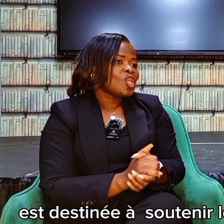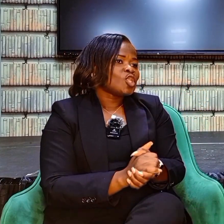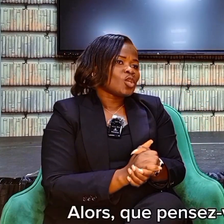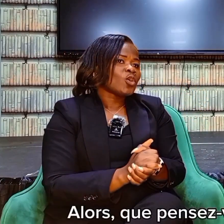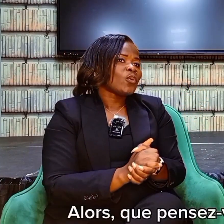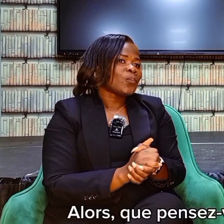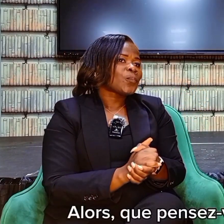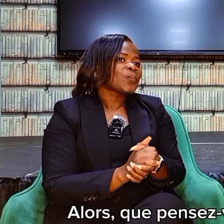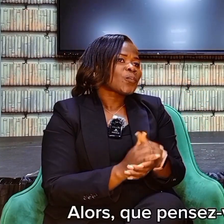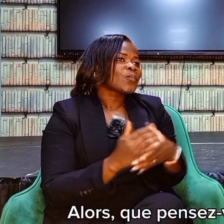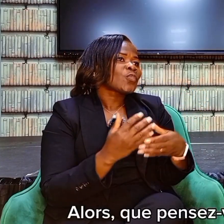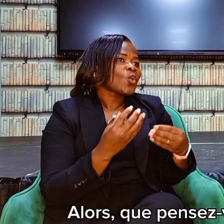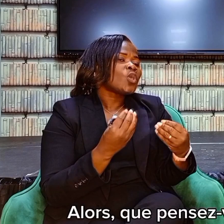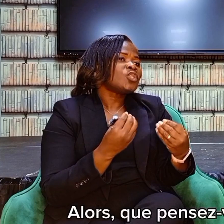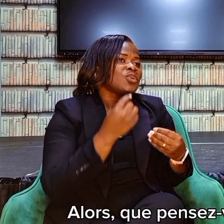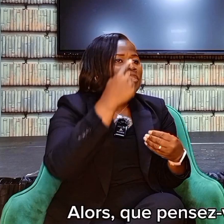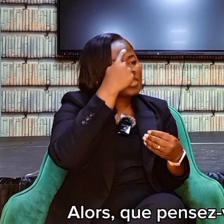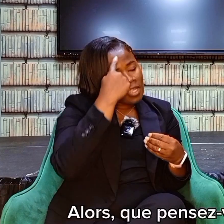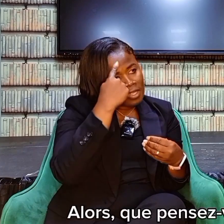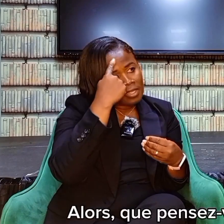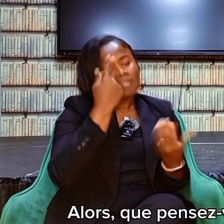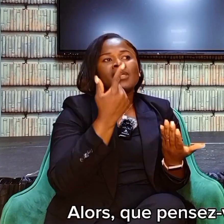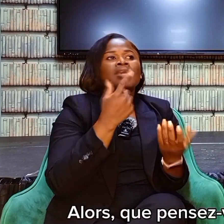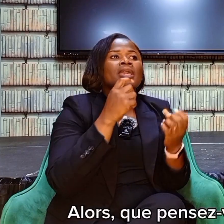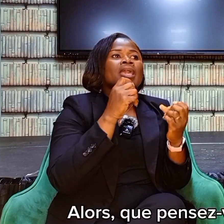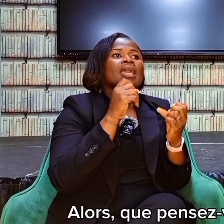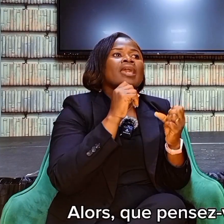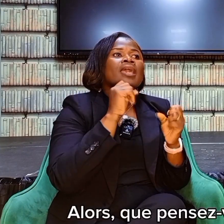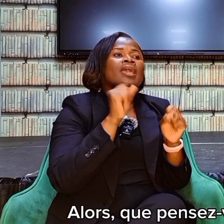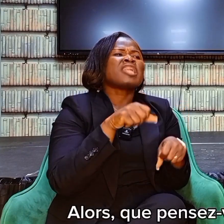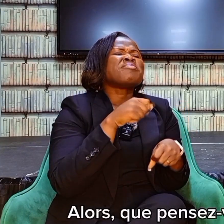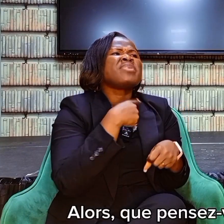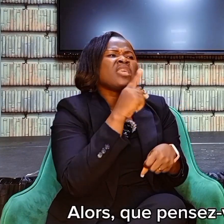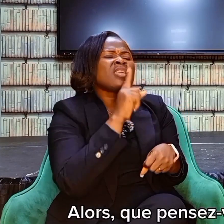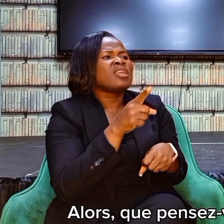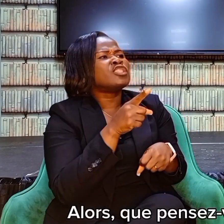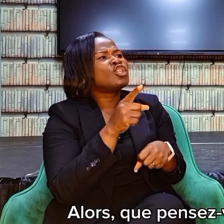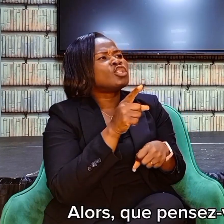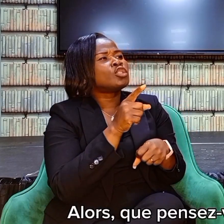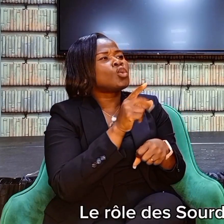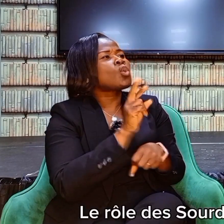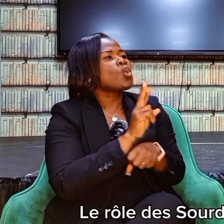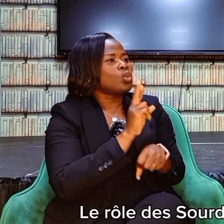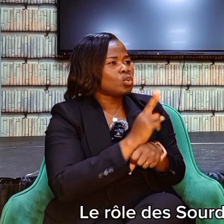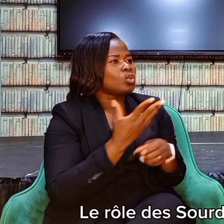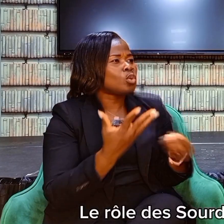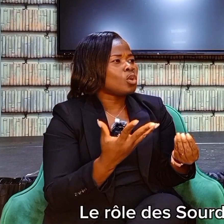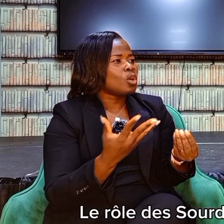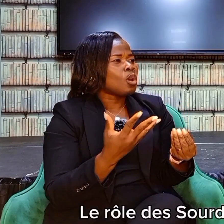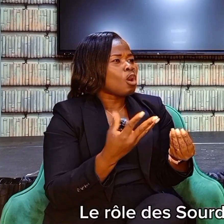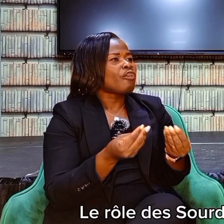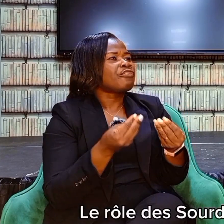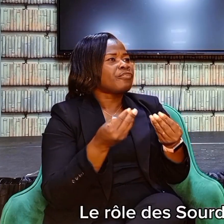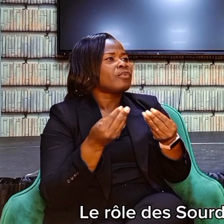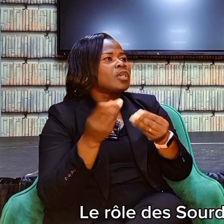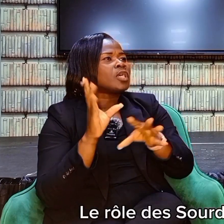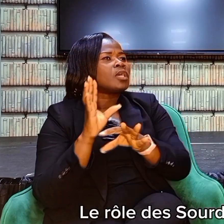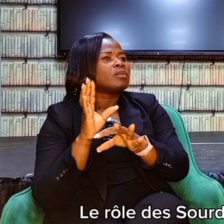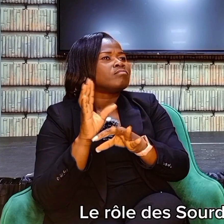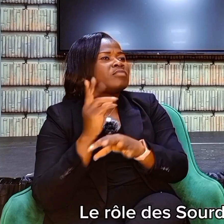Yes. So what do you think can be the role